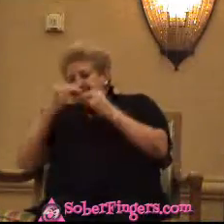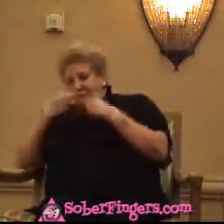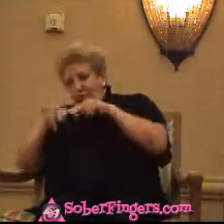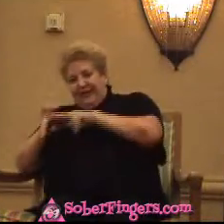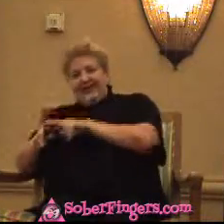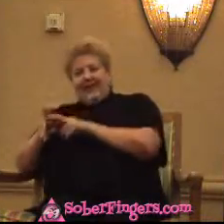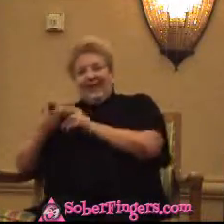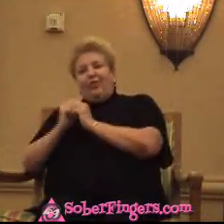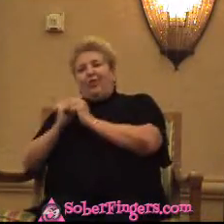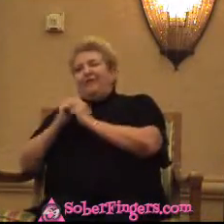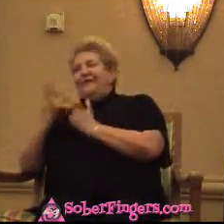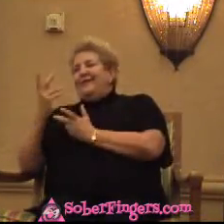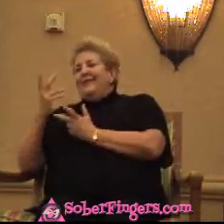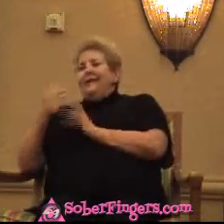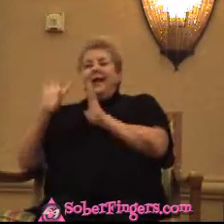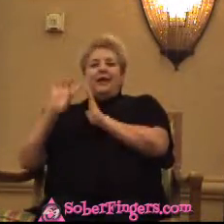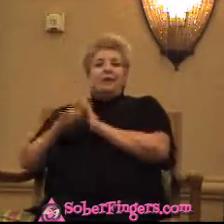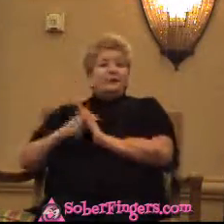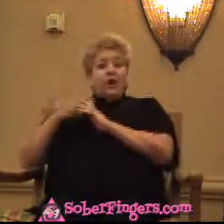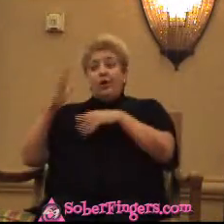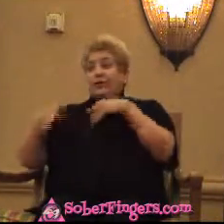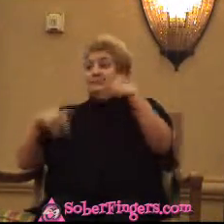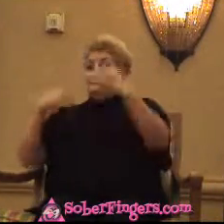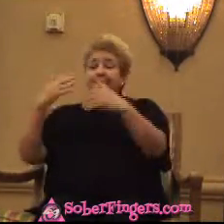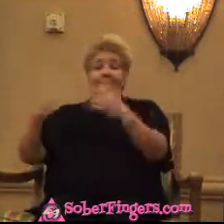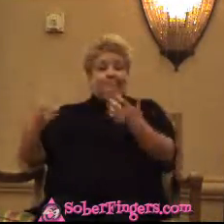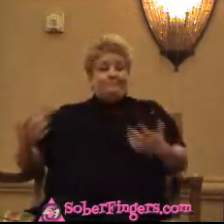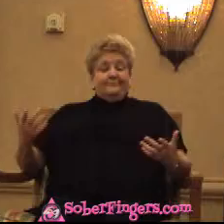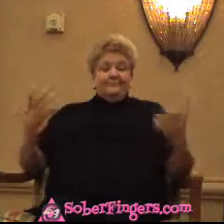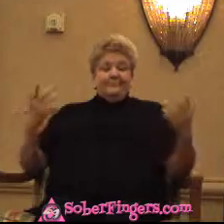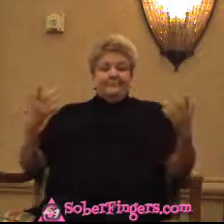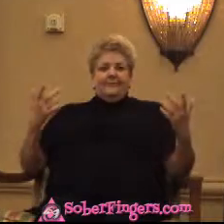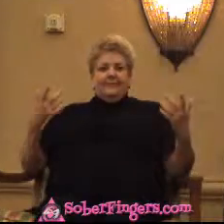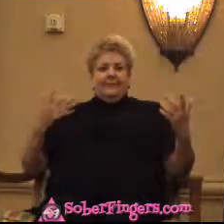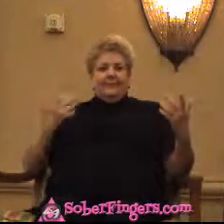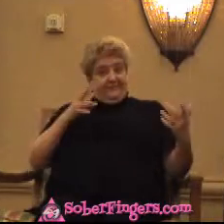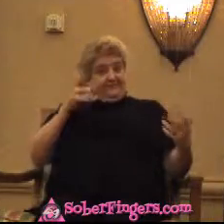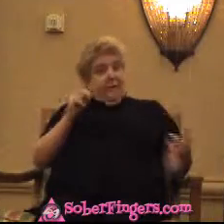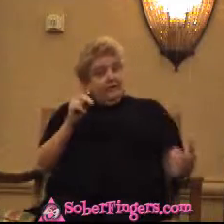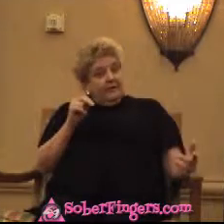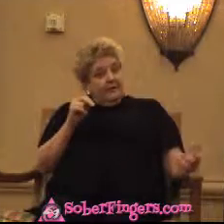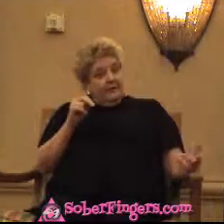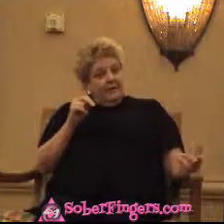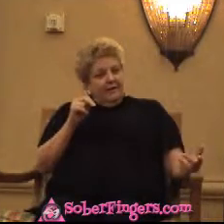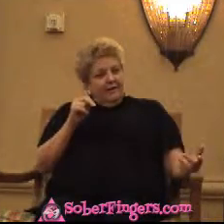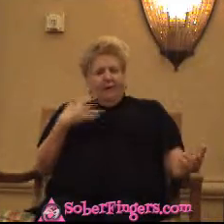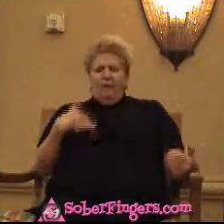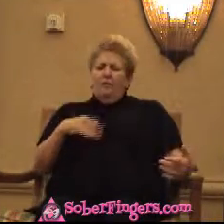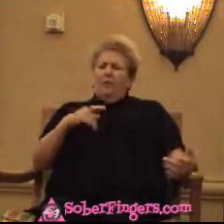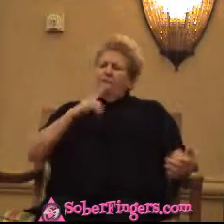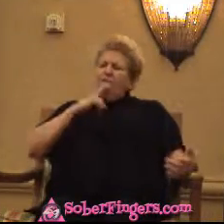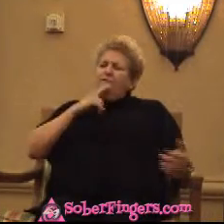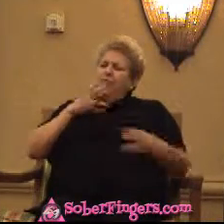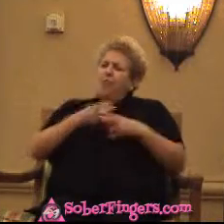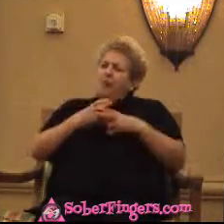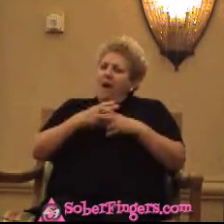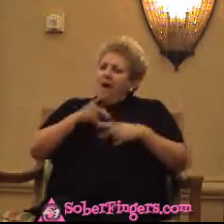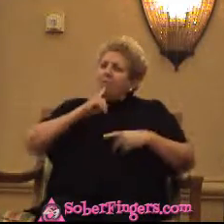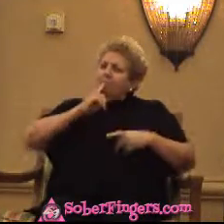we started this dance. You know, it was fun. I mean, we had a ball for a while. We really did.